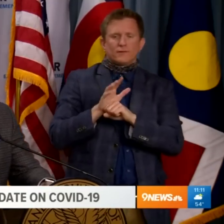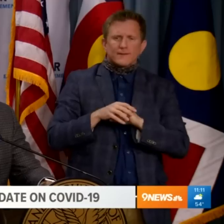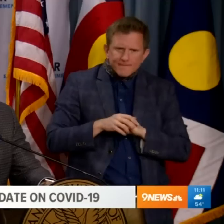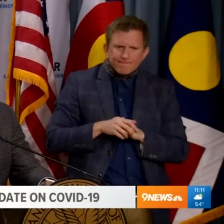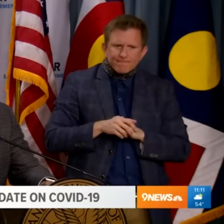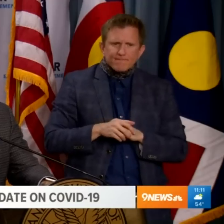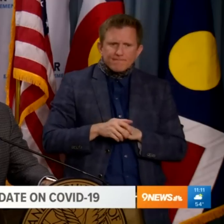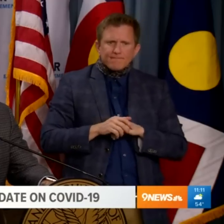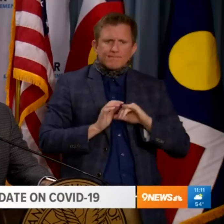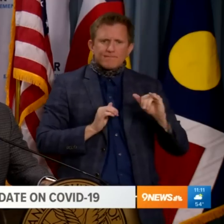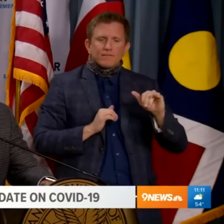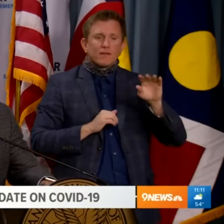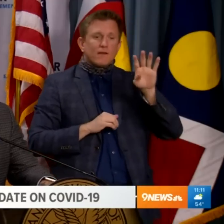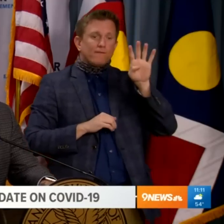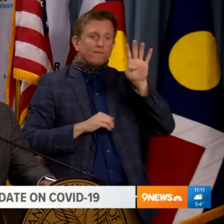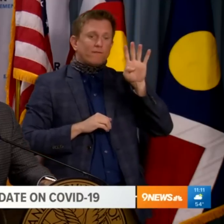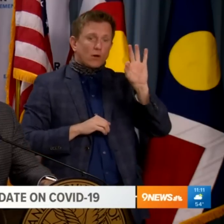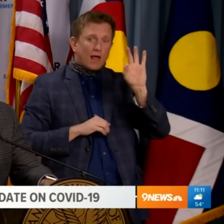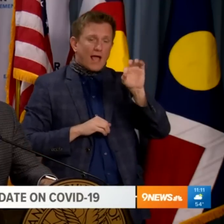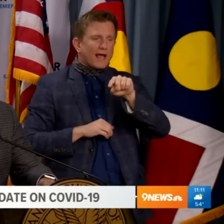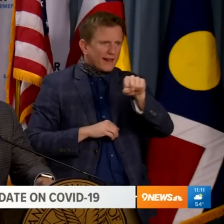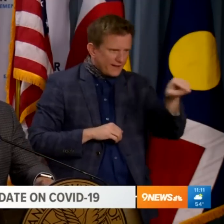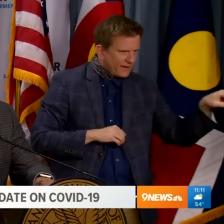and healthy.